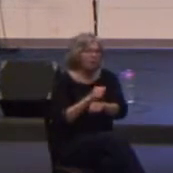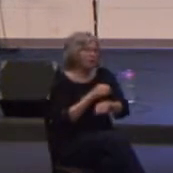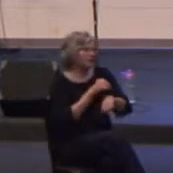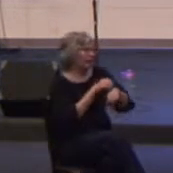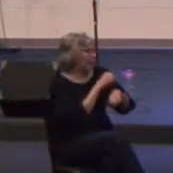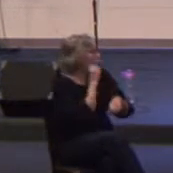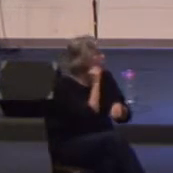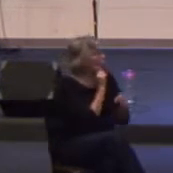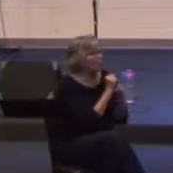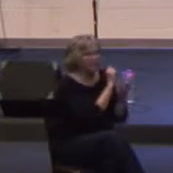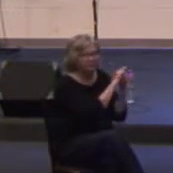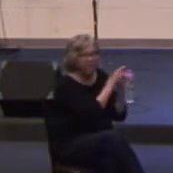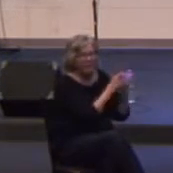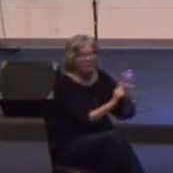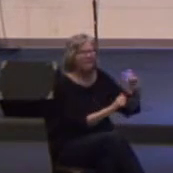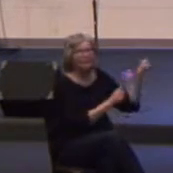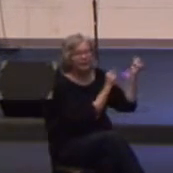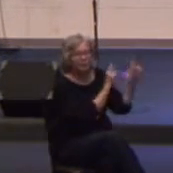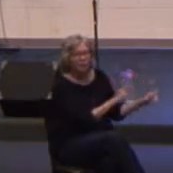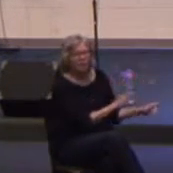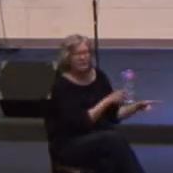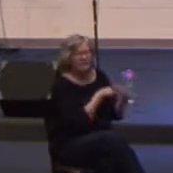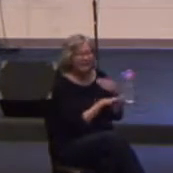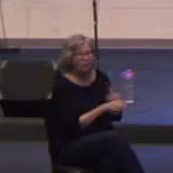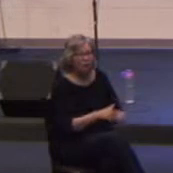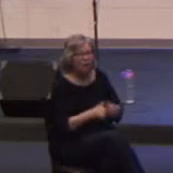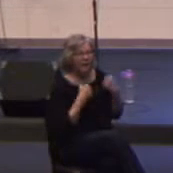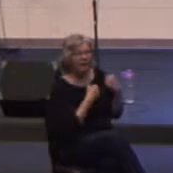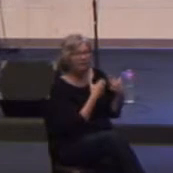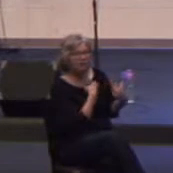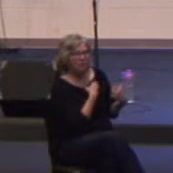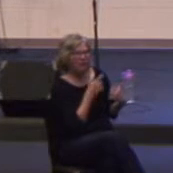with some friends, and there's somebody else in your life and you're trying to figure out, how